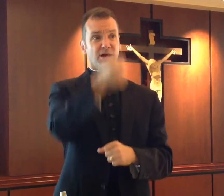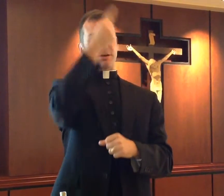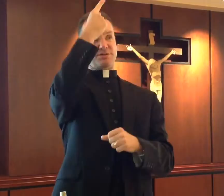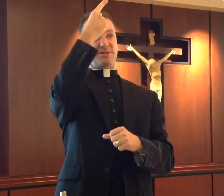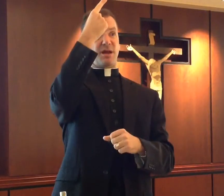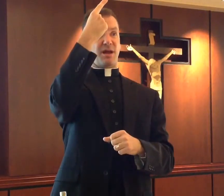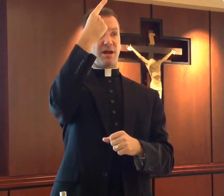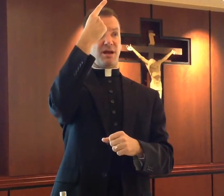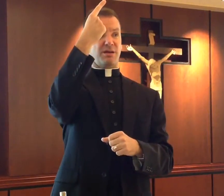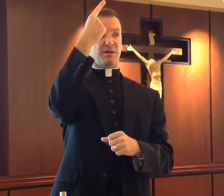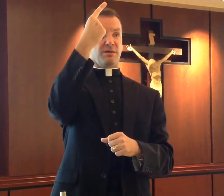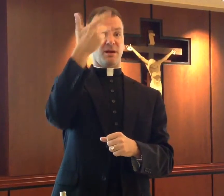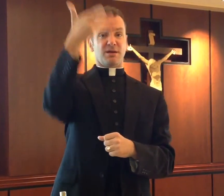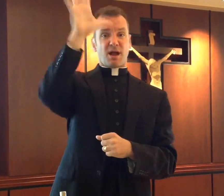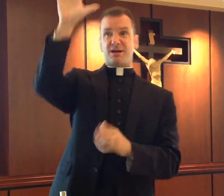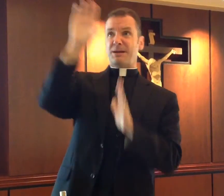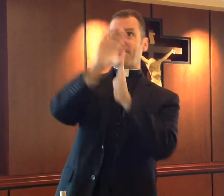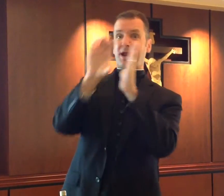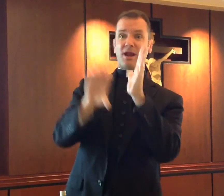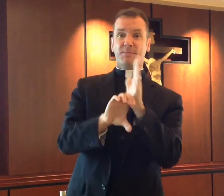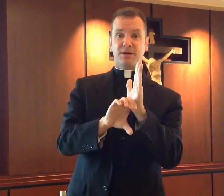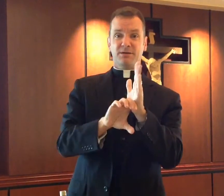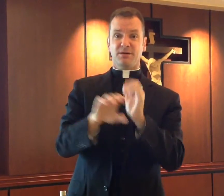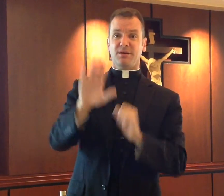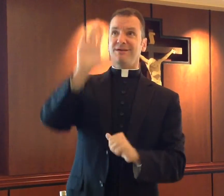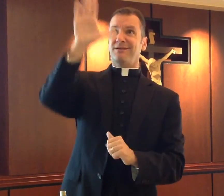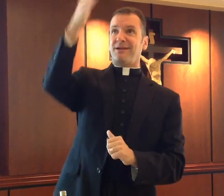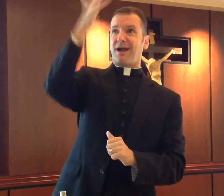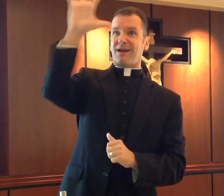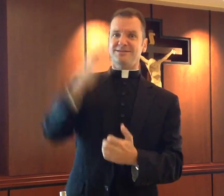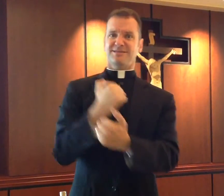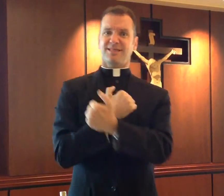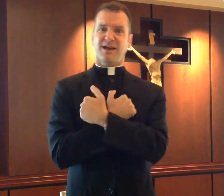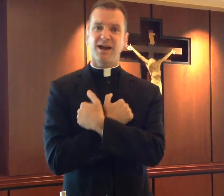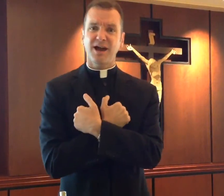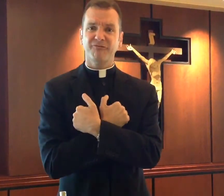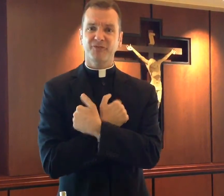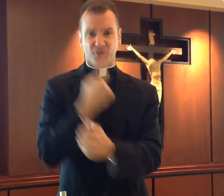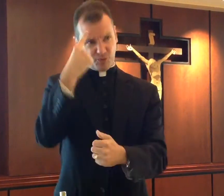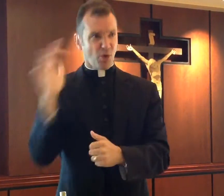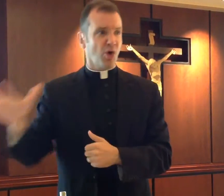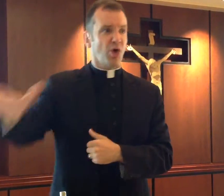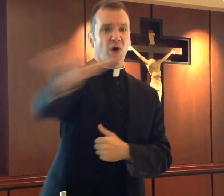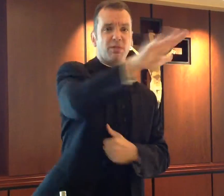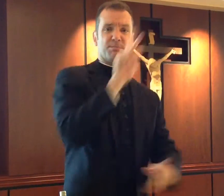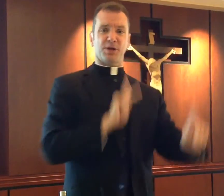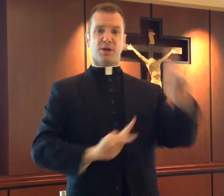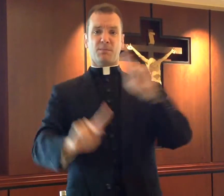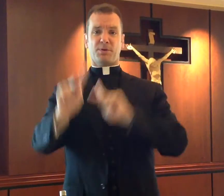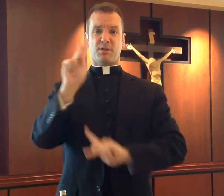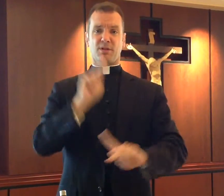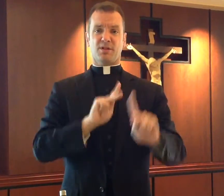But how does that help us to understand God's commandments, God's love for all people?